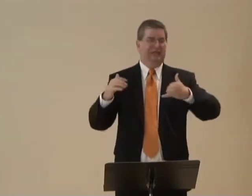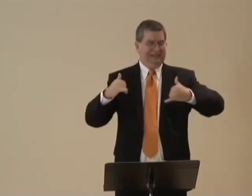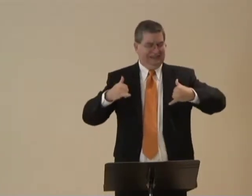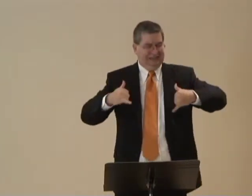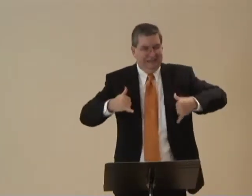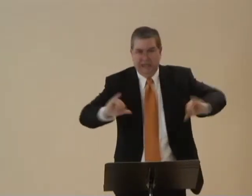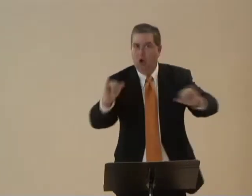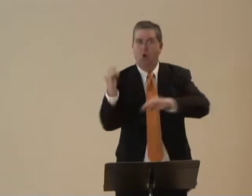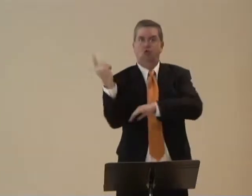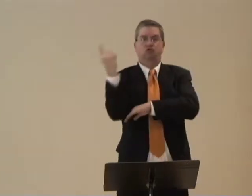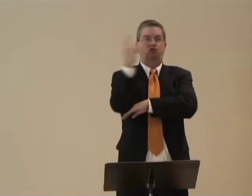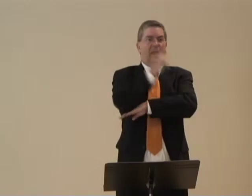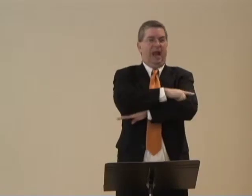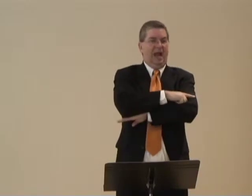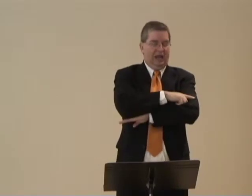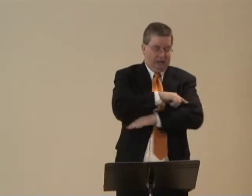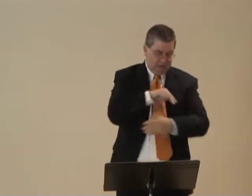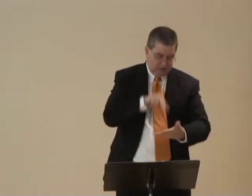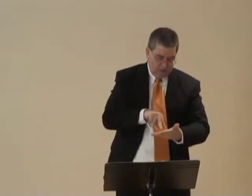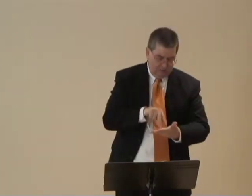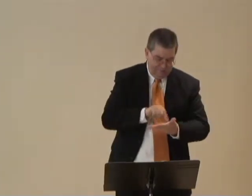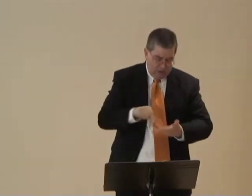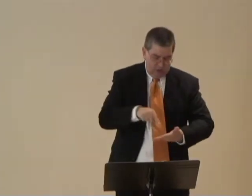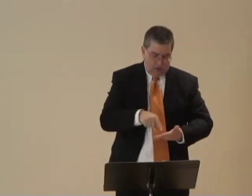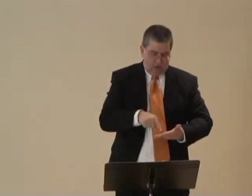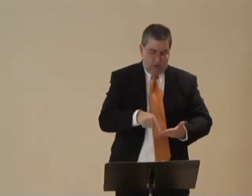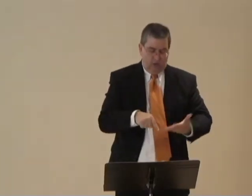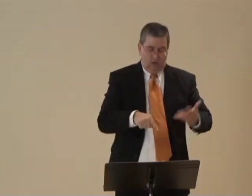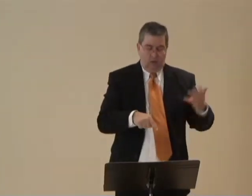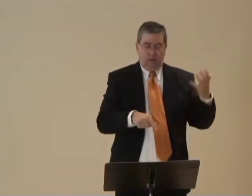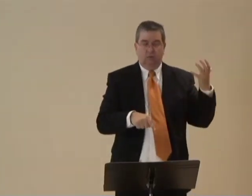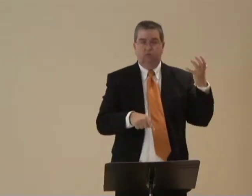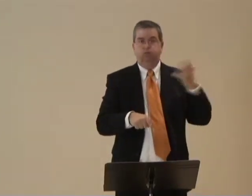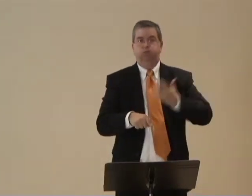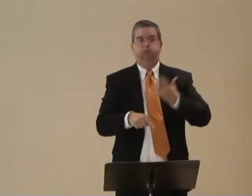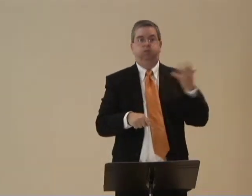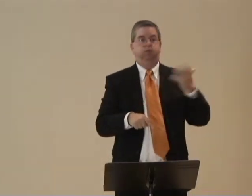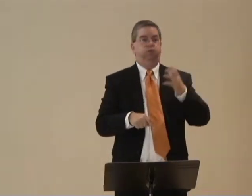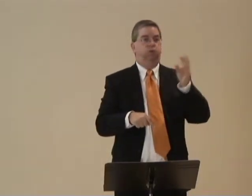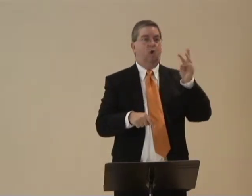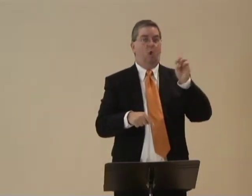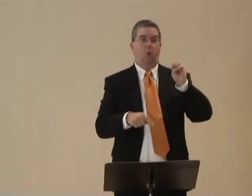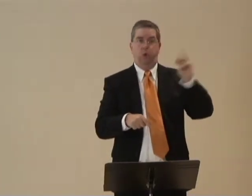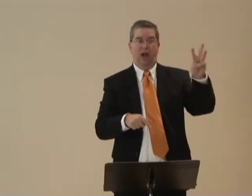And there's lots of incredible events that happened at this time.